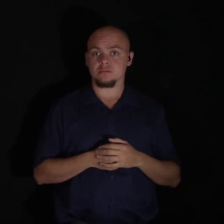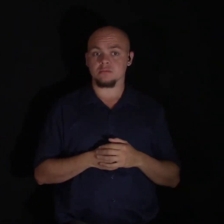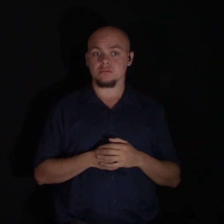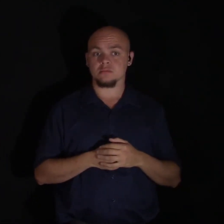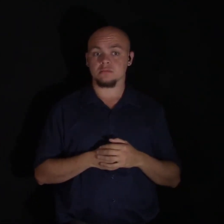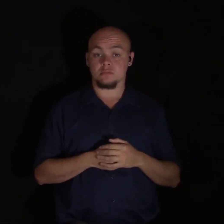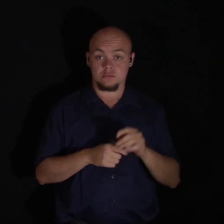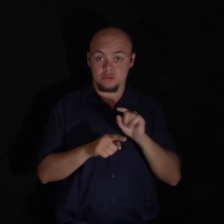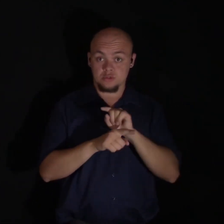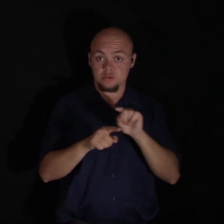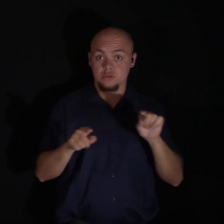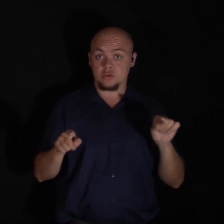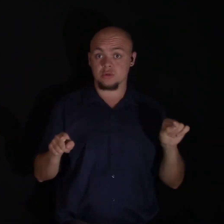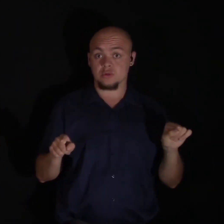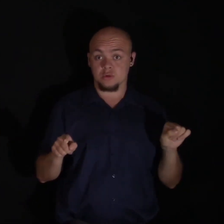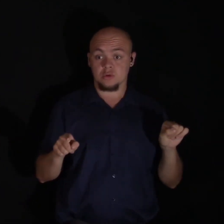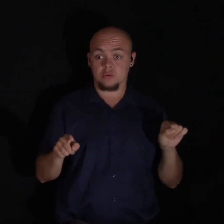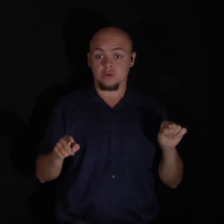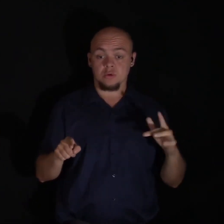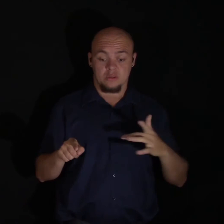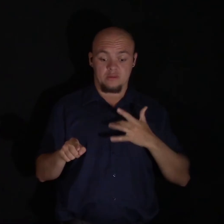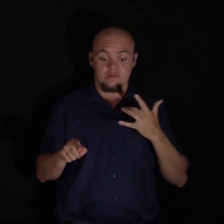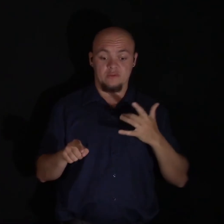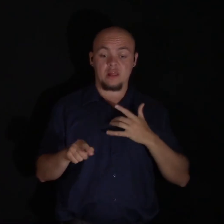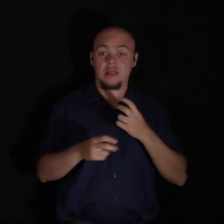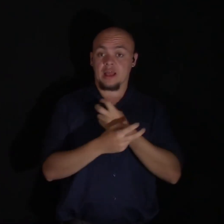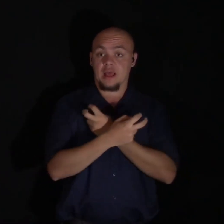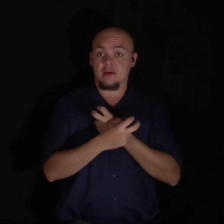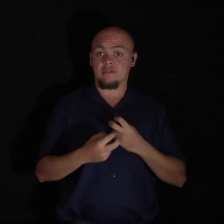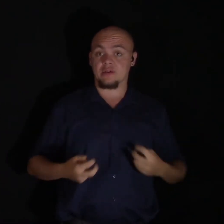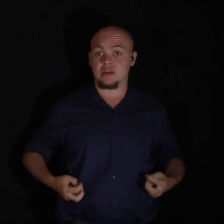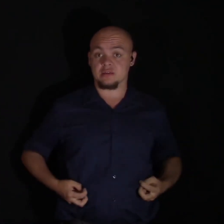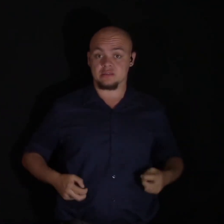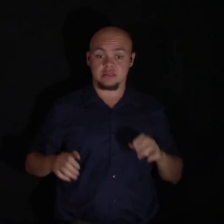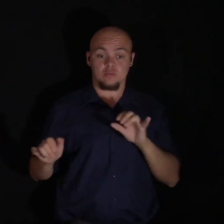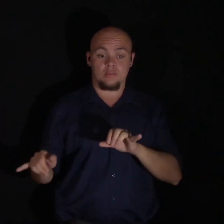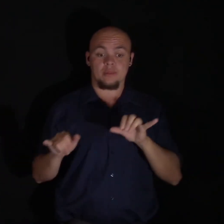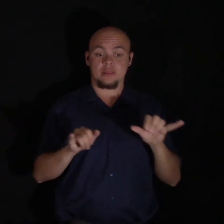Does anybody else in this room have the feeling that Afghanistan is going to be another Vietnam?